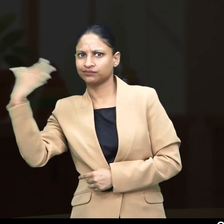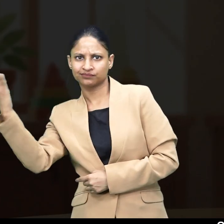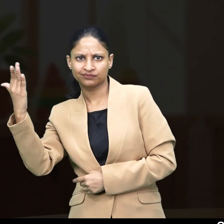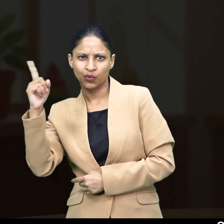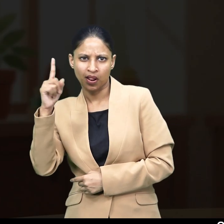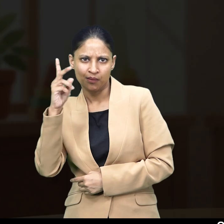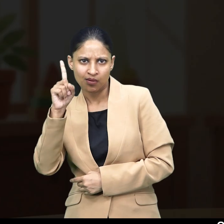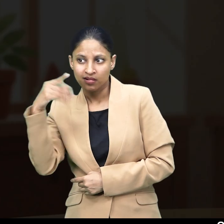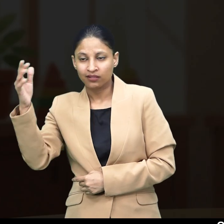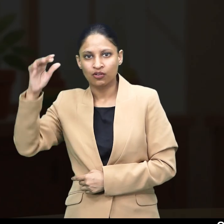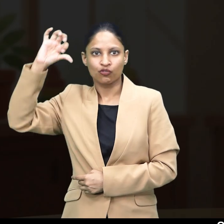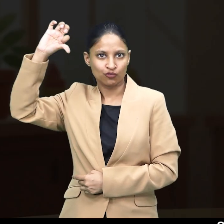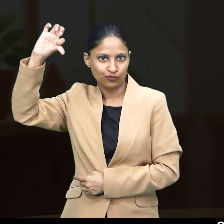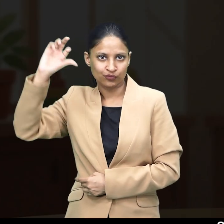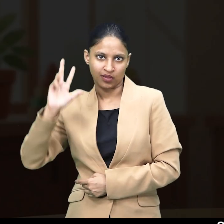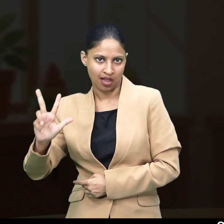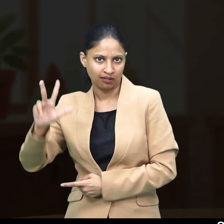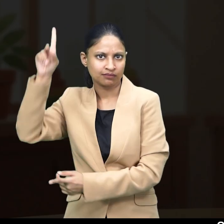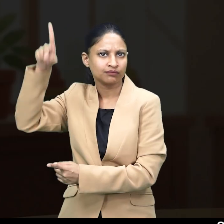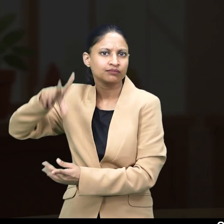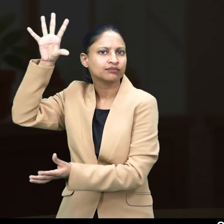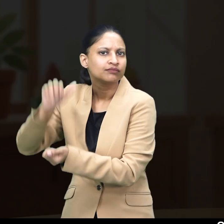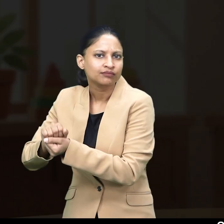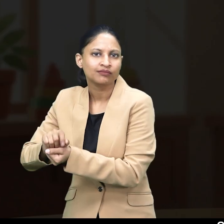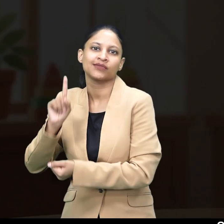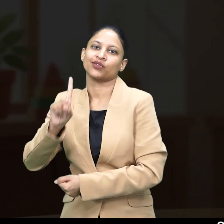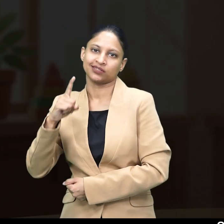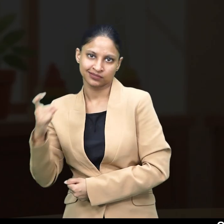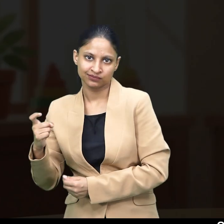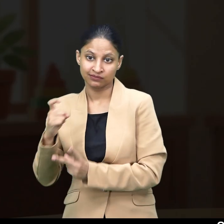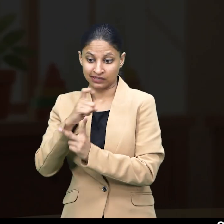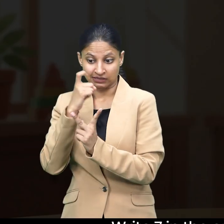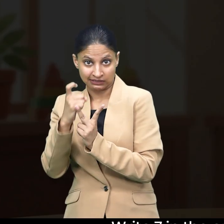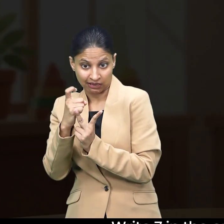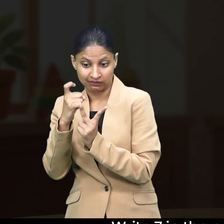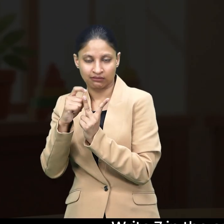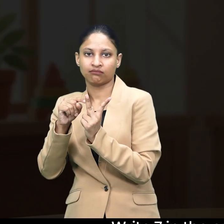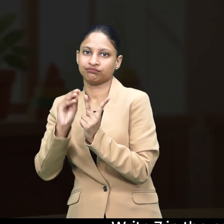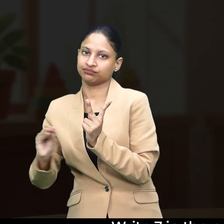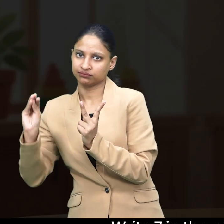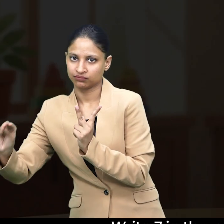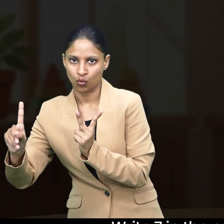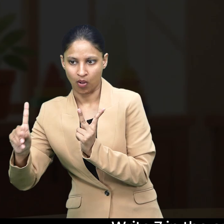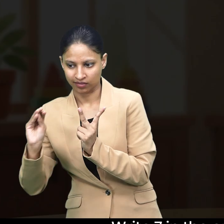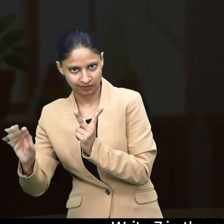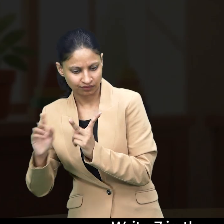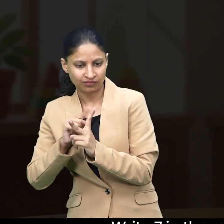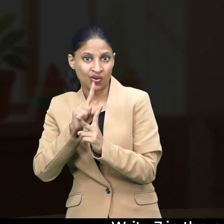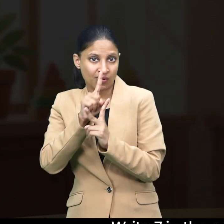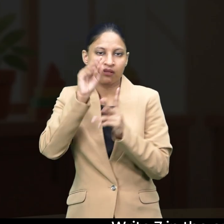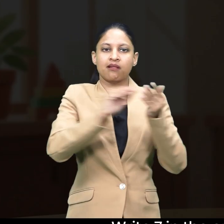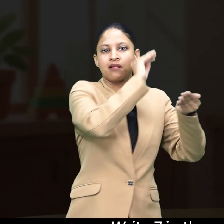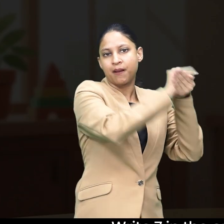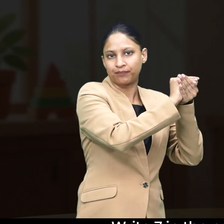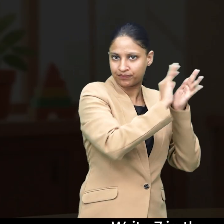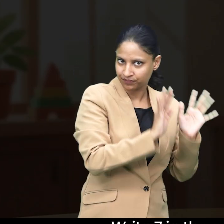1. Ones. 9 plus 8 equals to 17. Write 7 in the ones column and carry 1